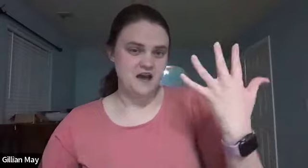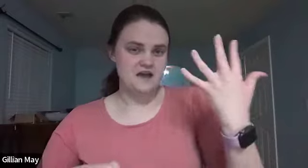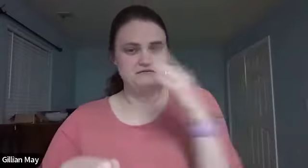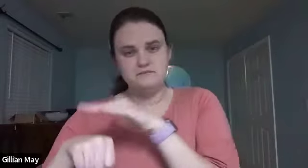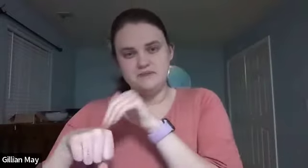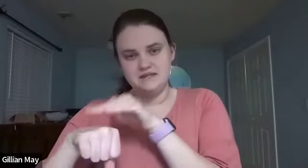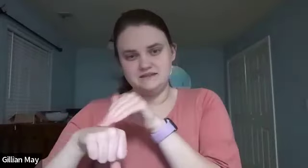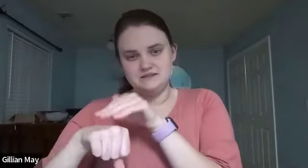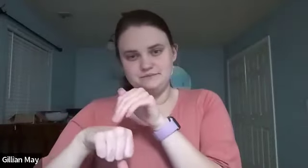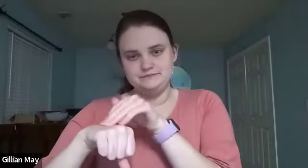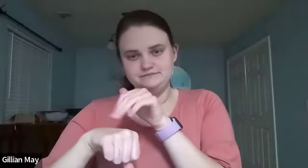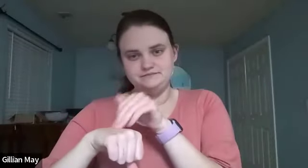5 pets.